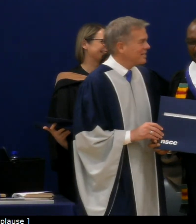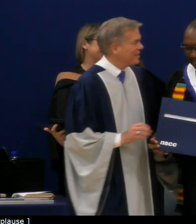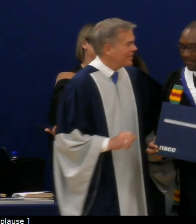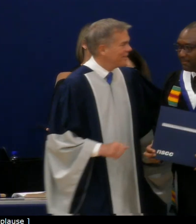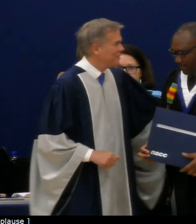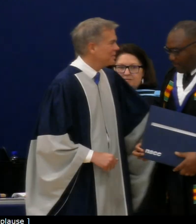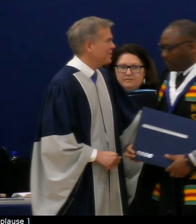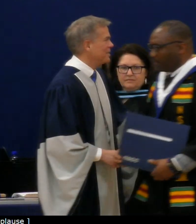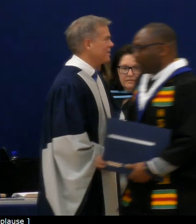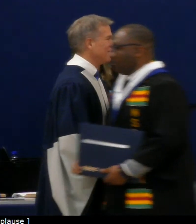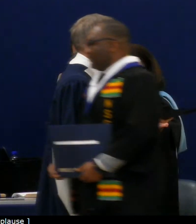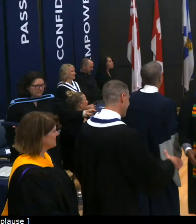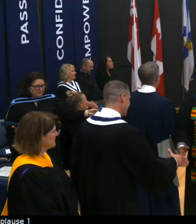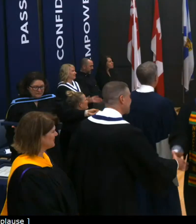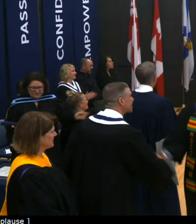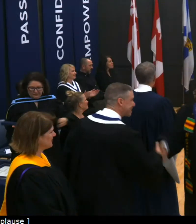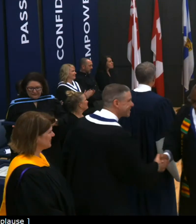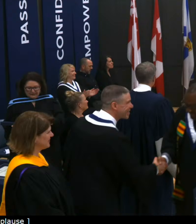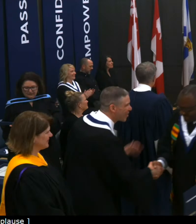Lyrica Ashley.